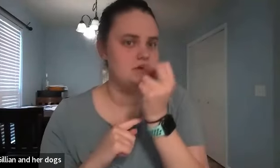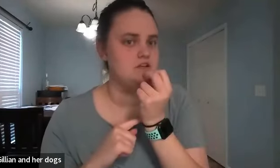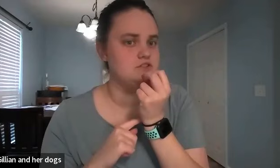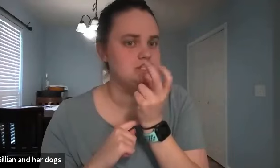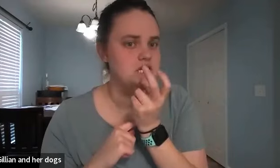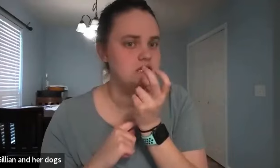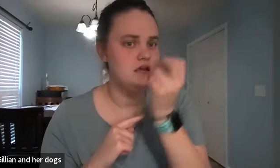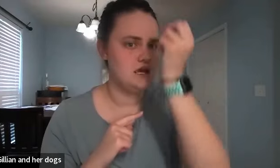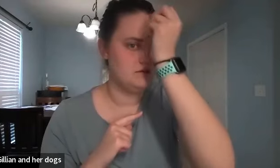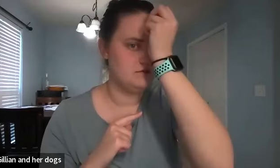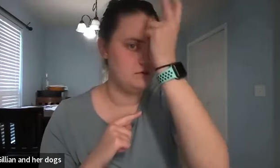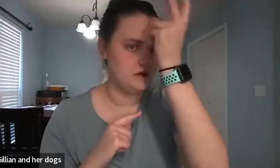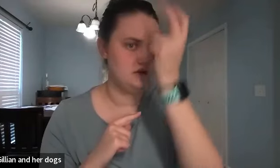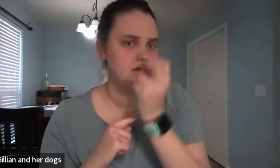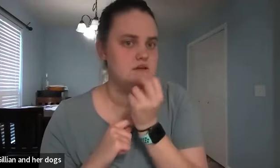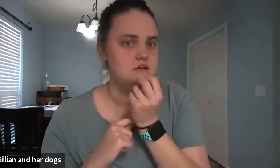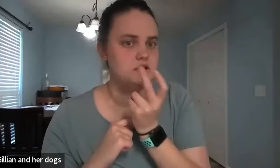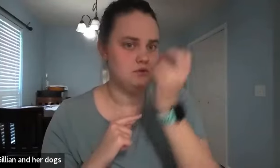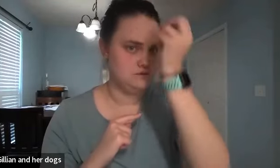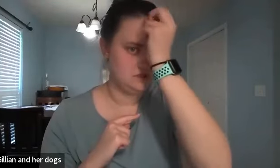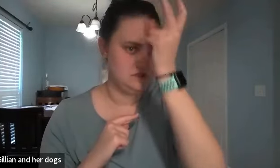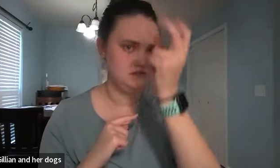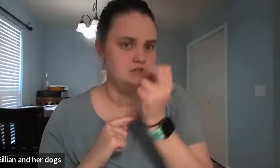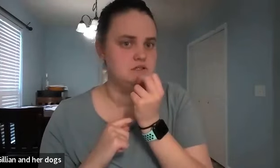at your chin and your forehead. Goat.